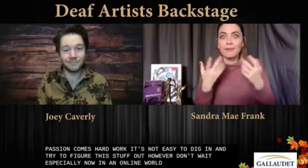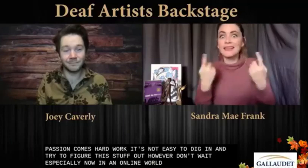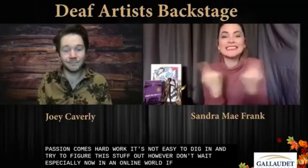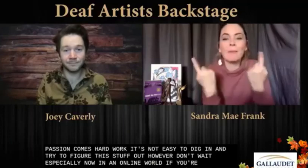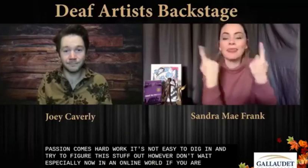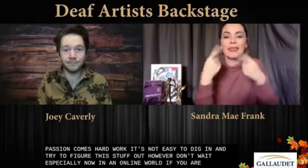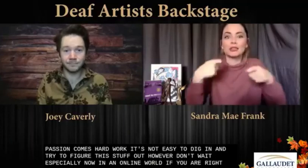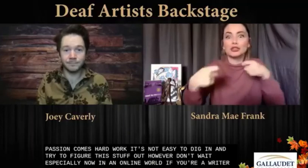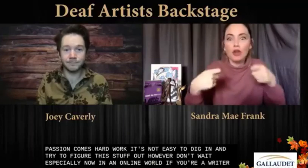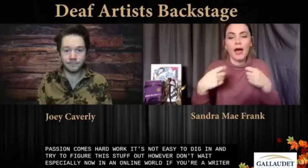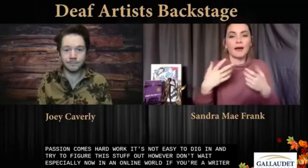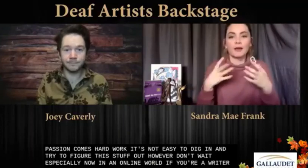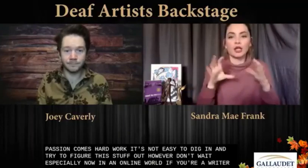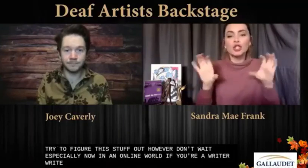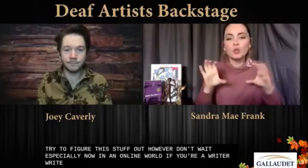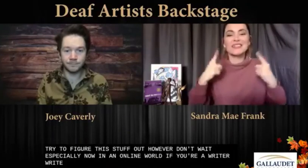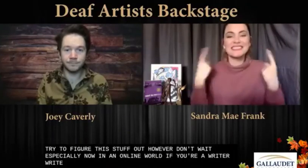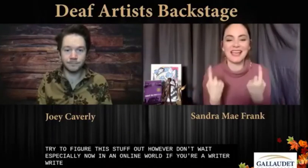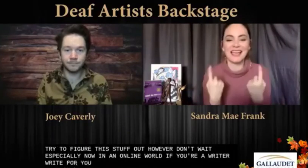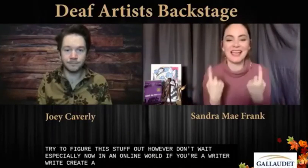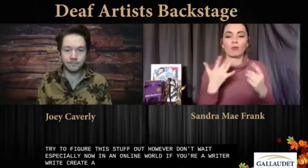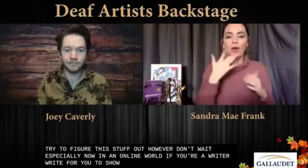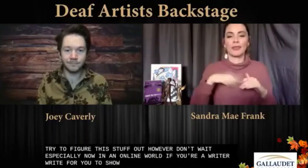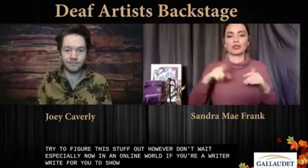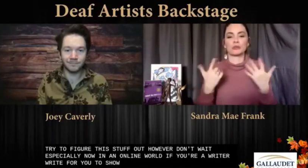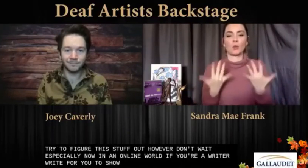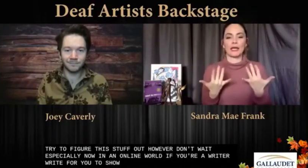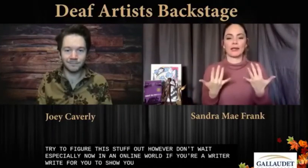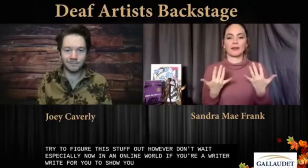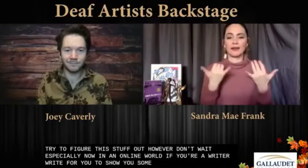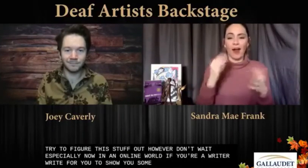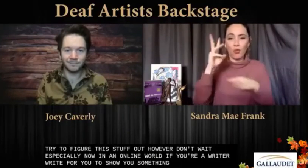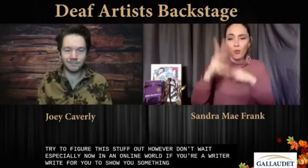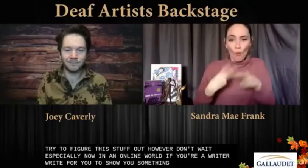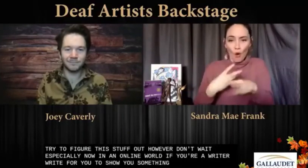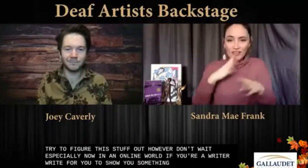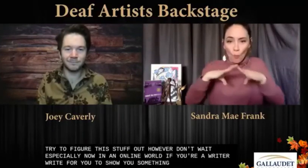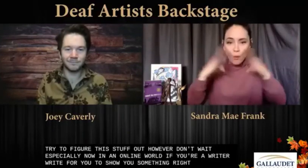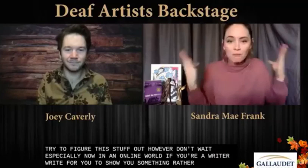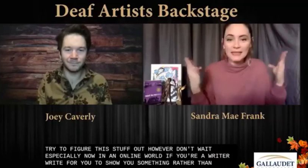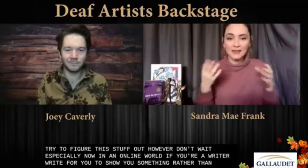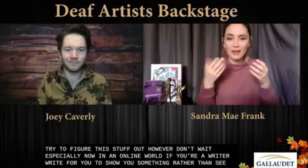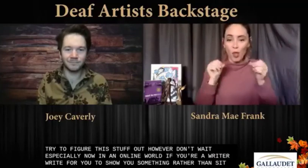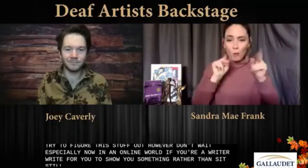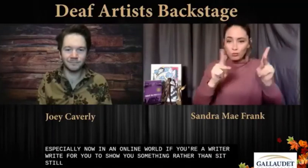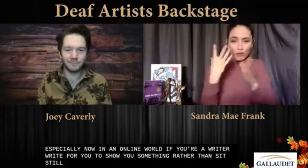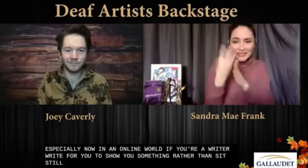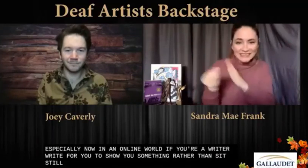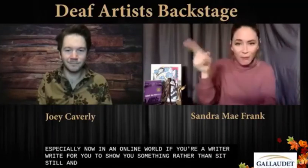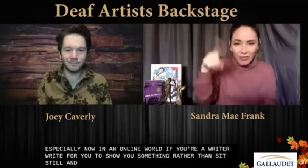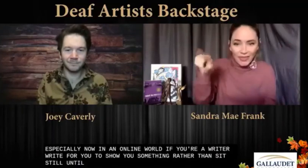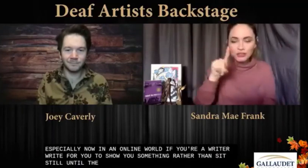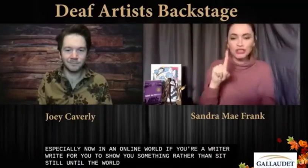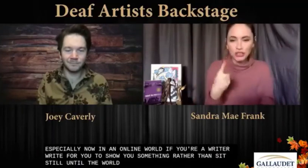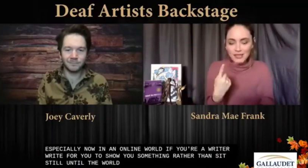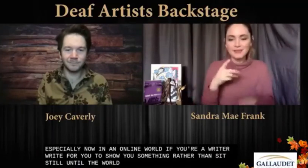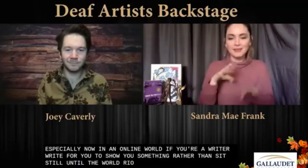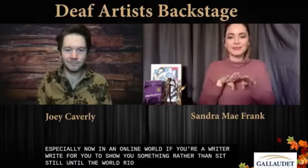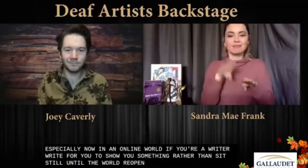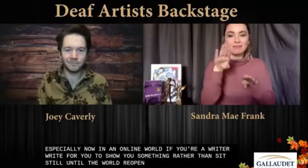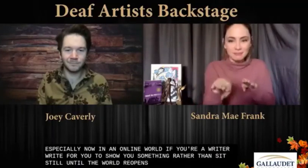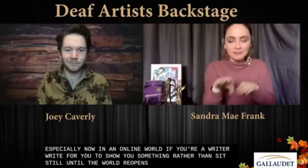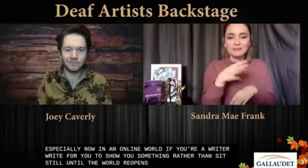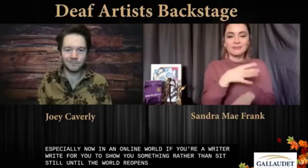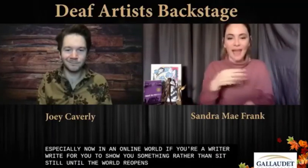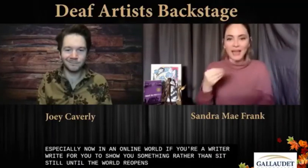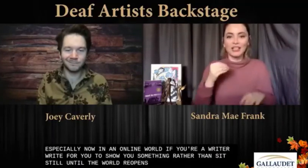if you're a writer write create a show do something rather than sit still until the world reopens